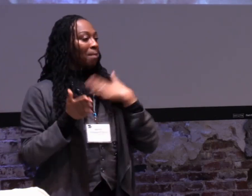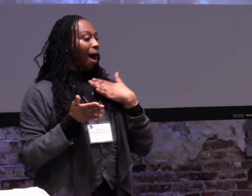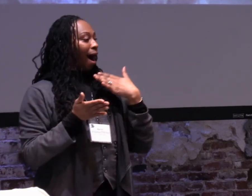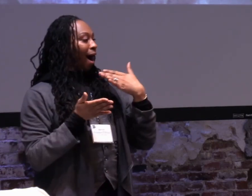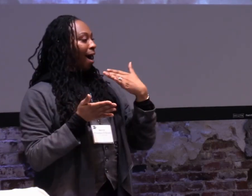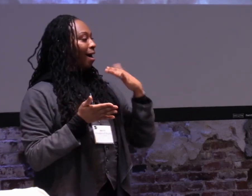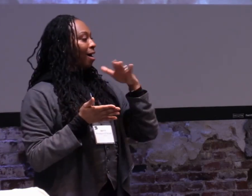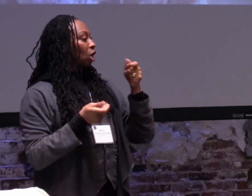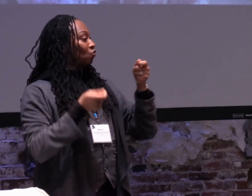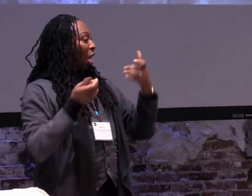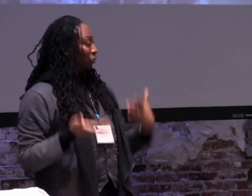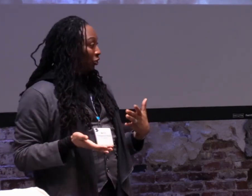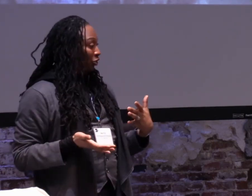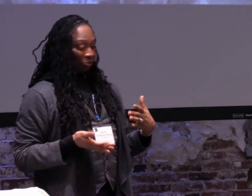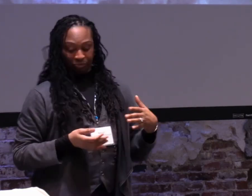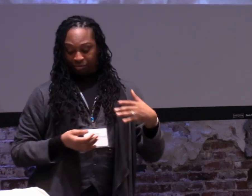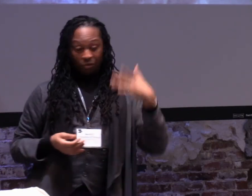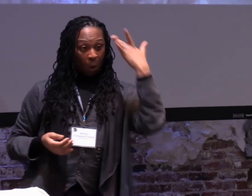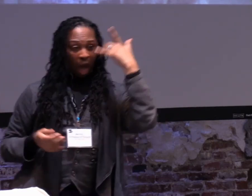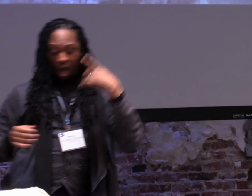So Michelle, my director,